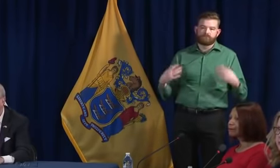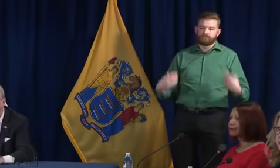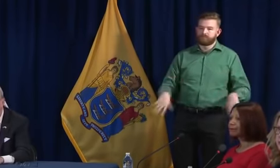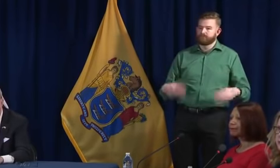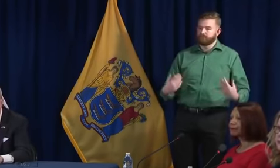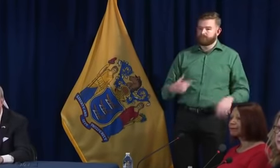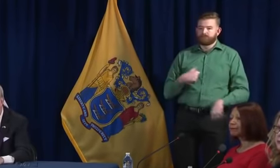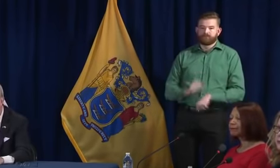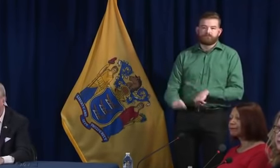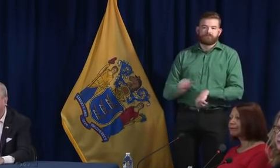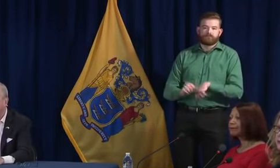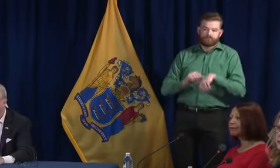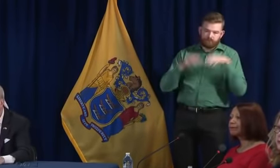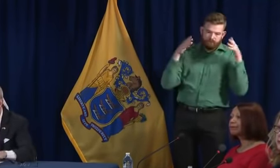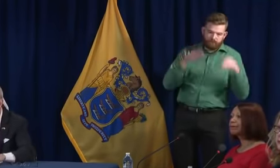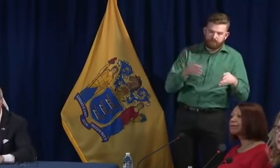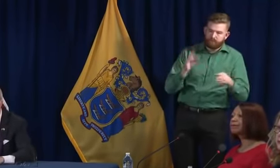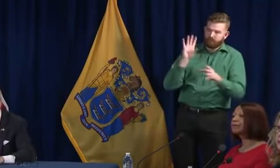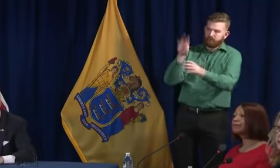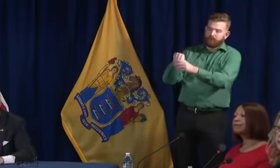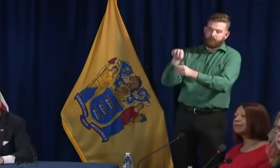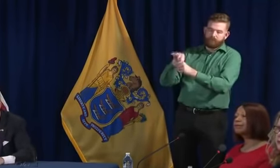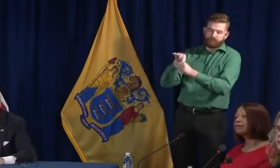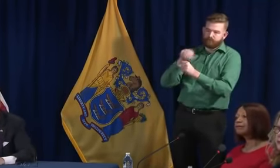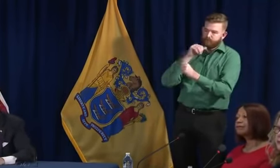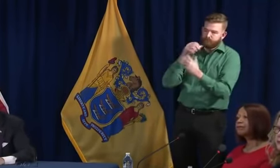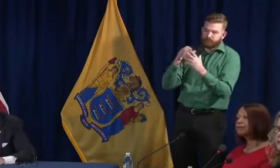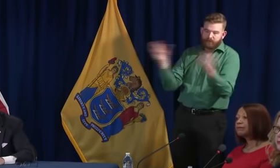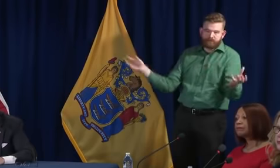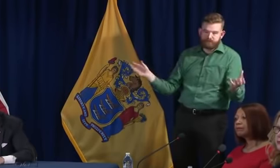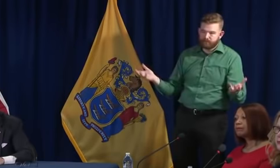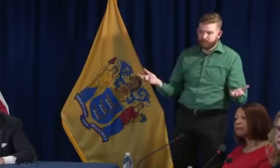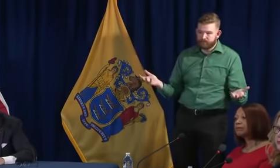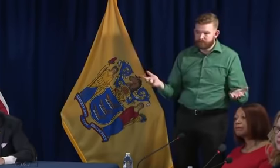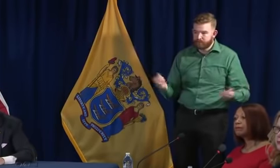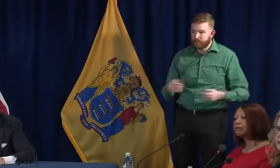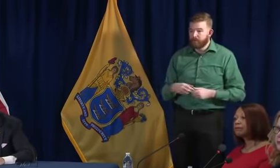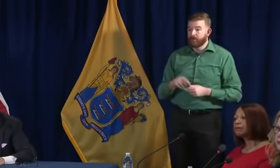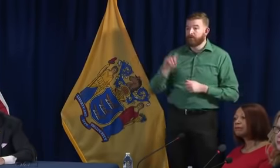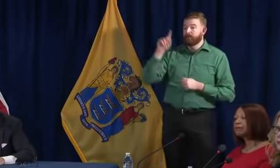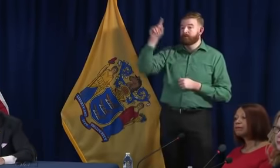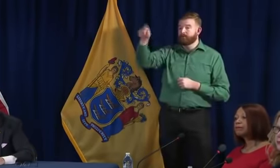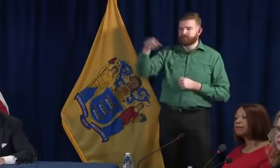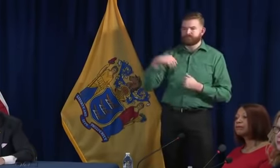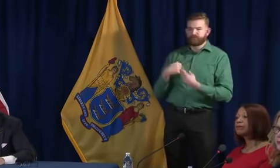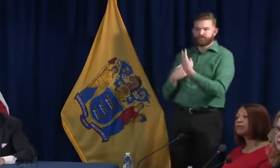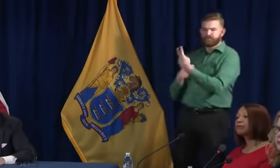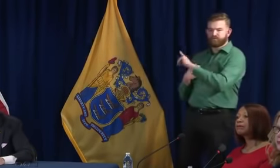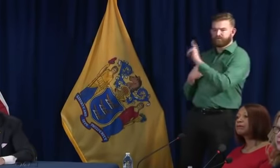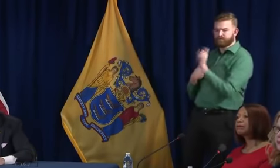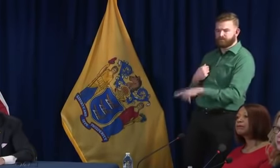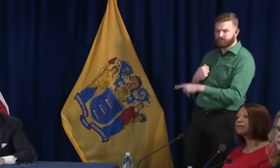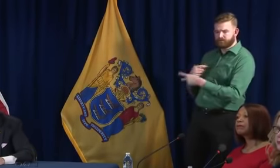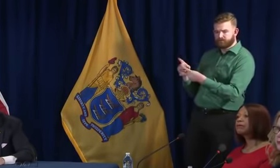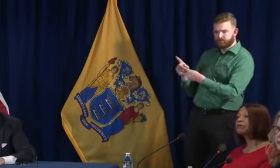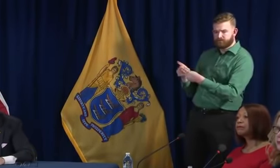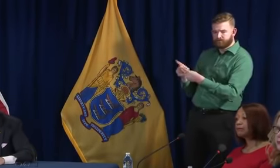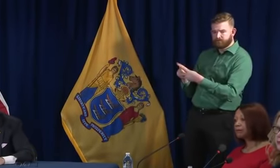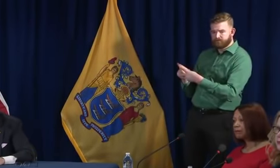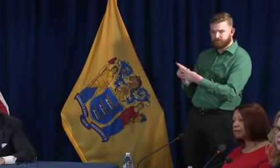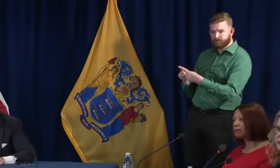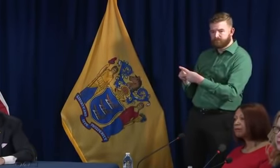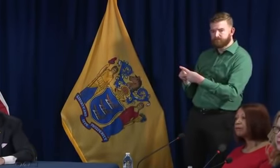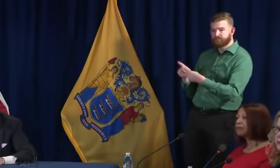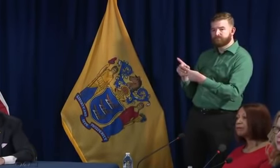you. Elise. Two questions. The first, has the number of unemployment benefit